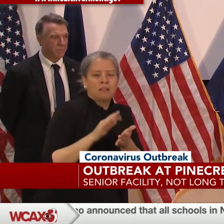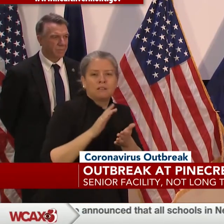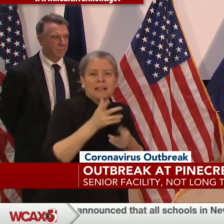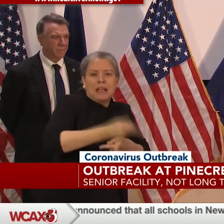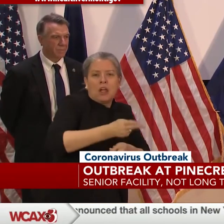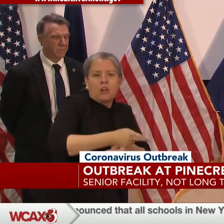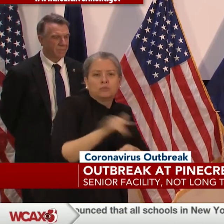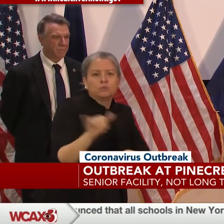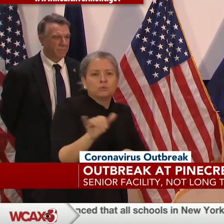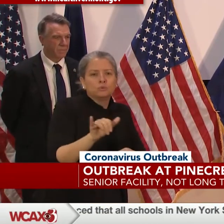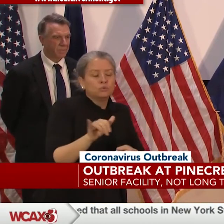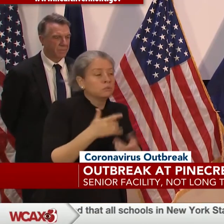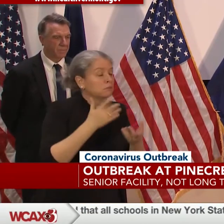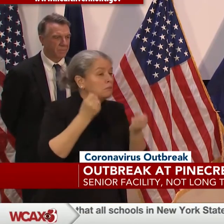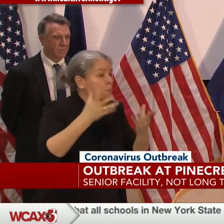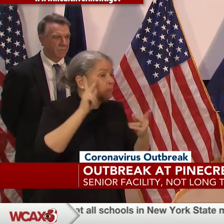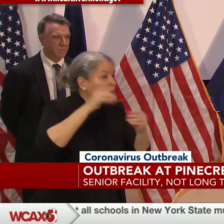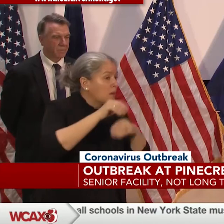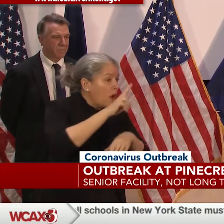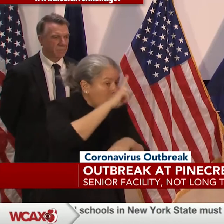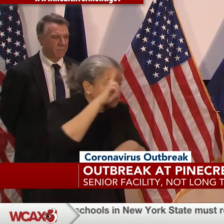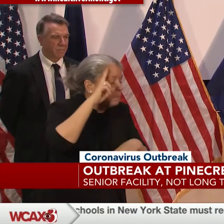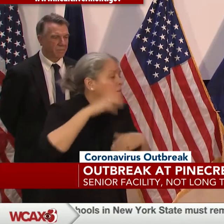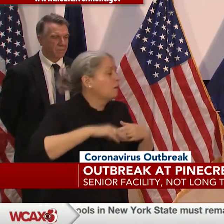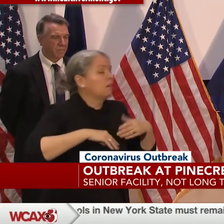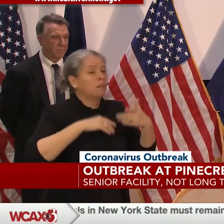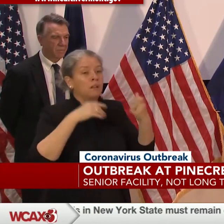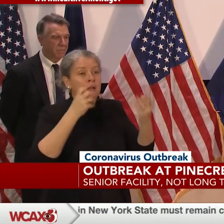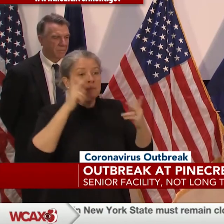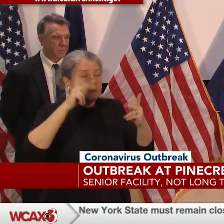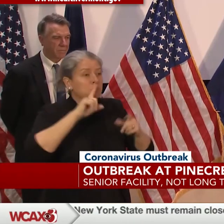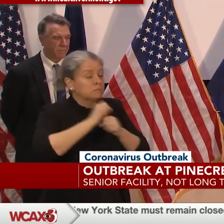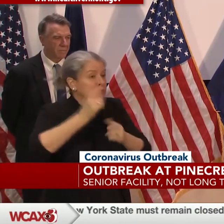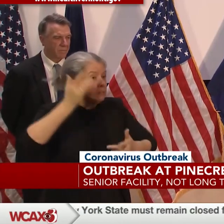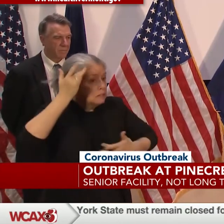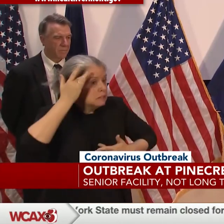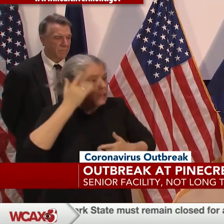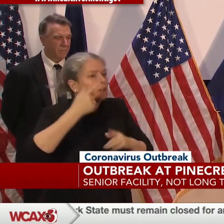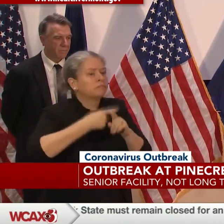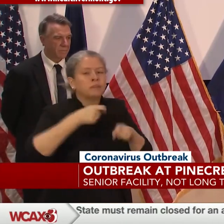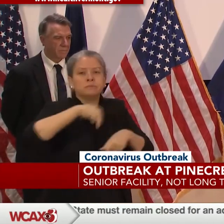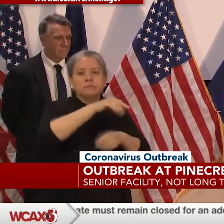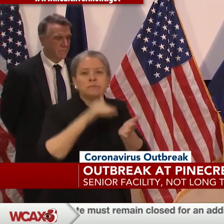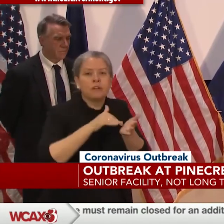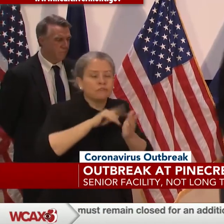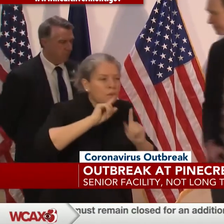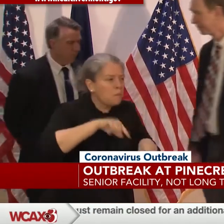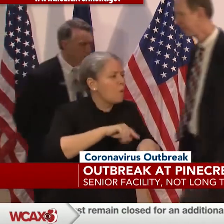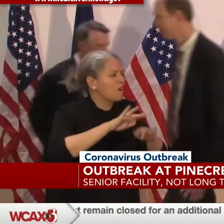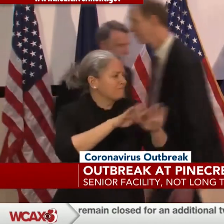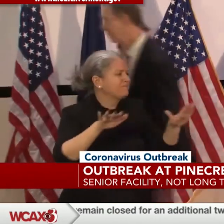in terms of, you know, illness and hospitalizations and things of that sort.